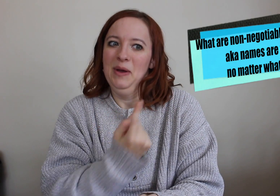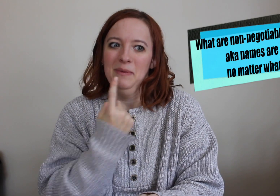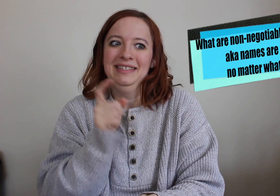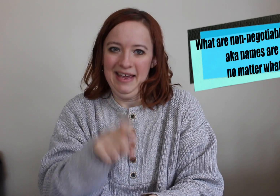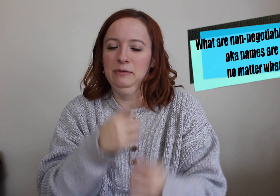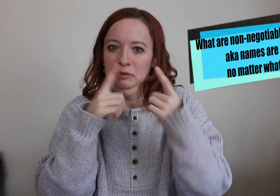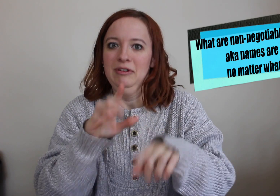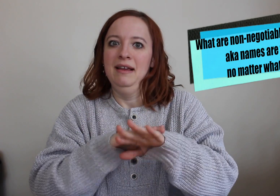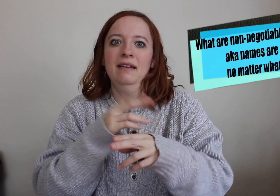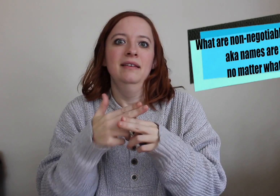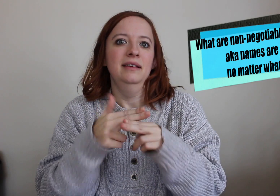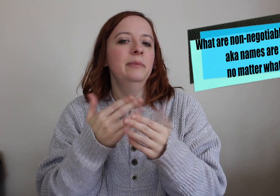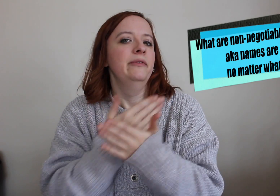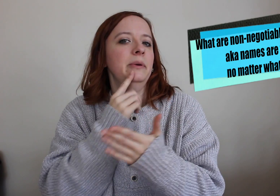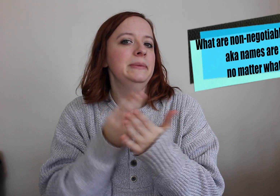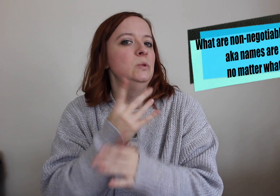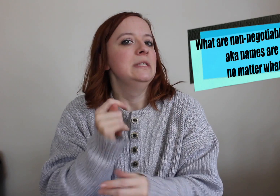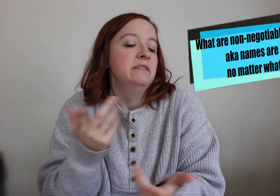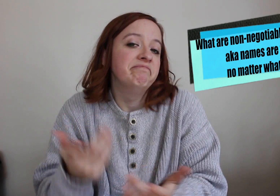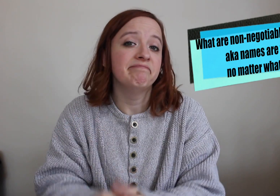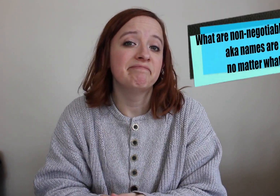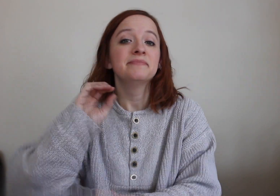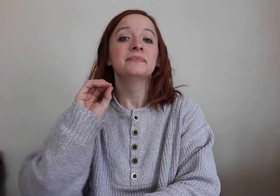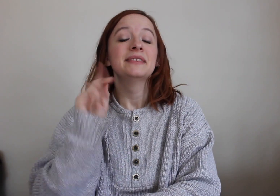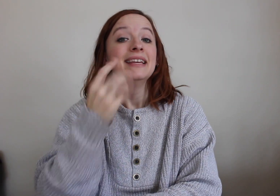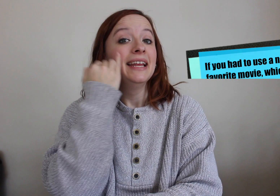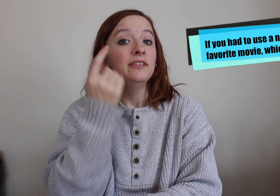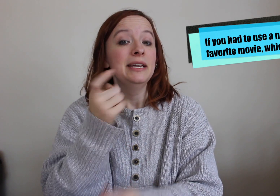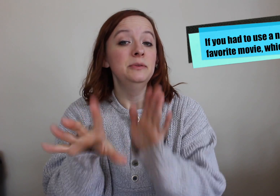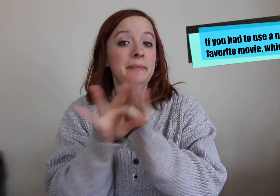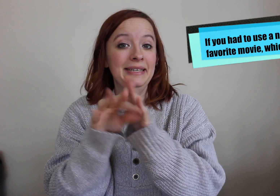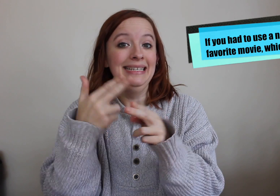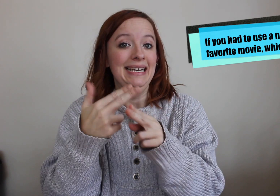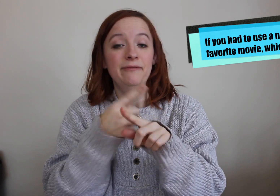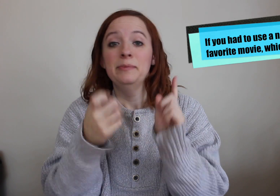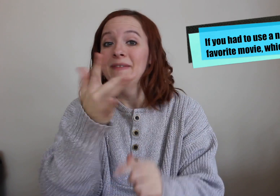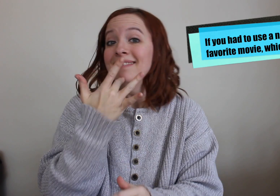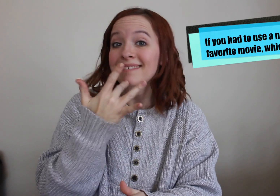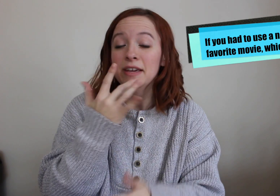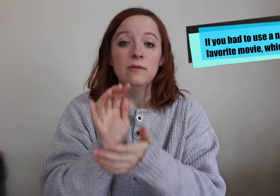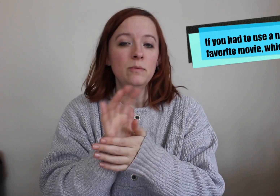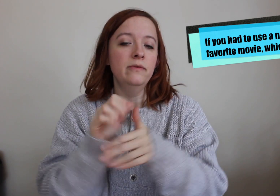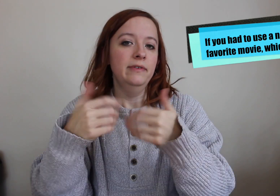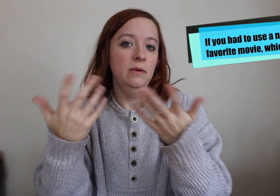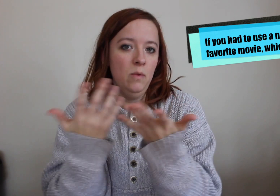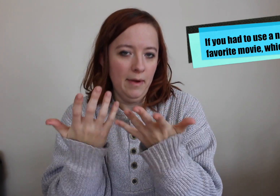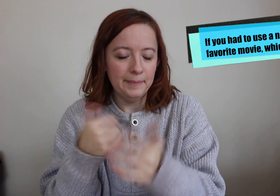So we always make sure we have to agree on a name before we would use it. So if you had to pick a name from your favorite movie, what